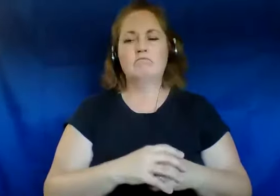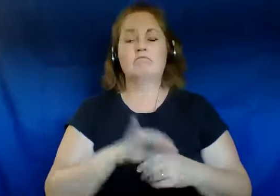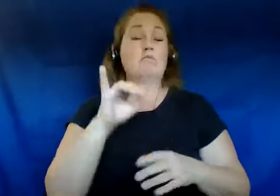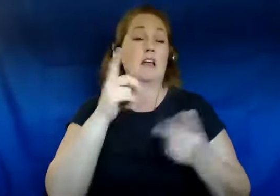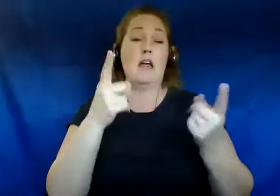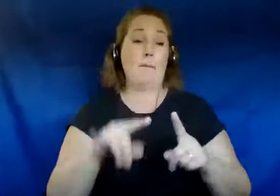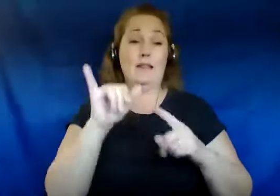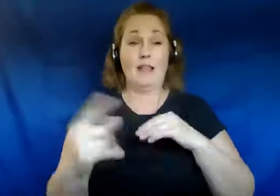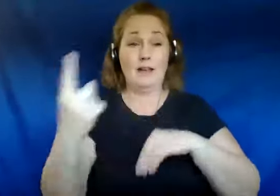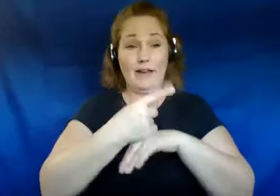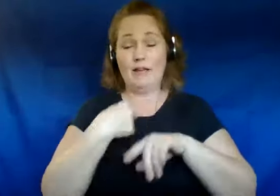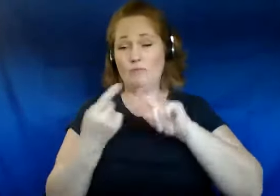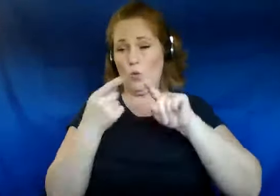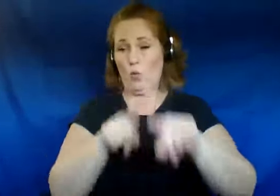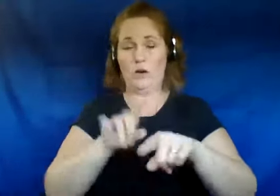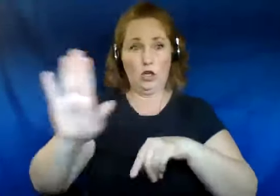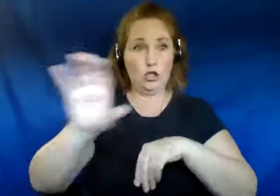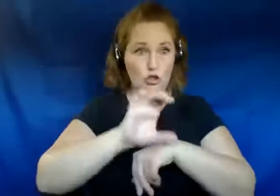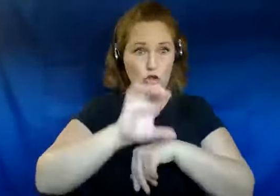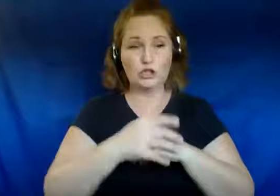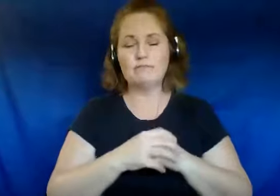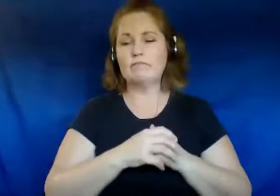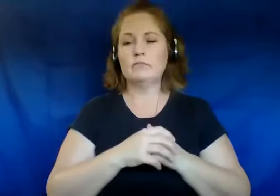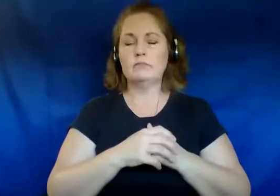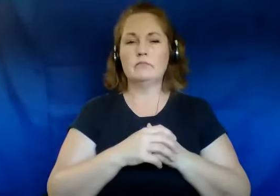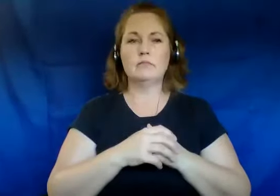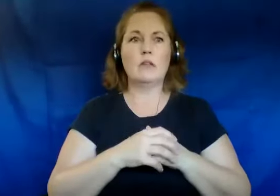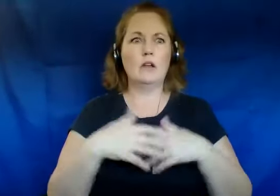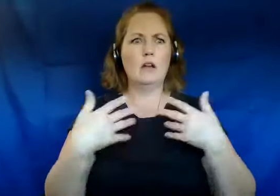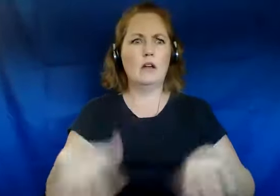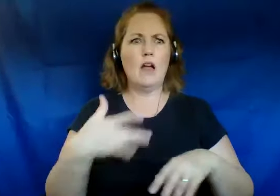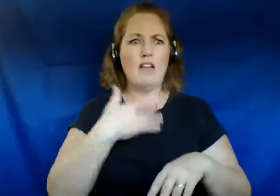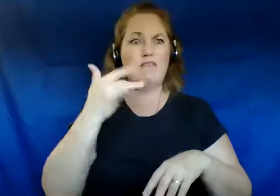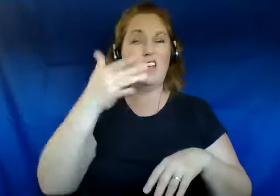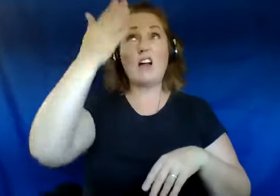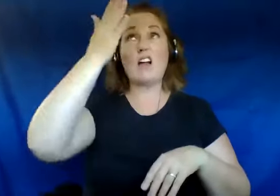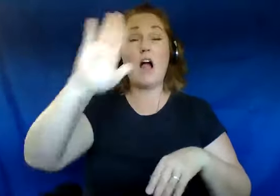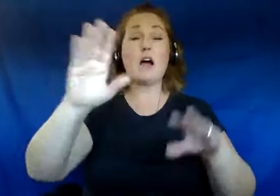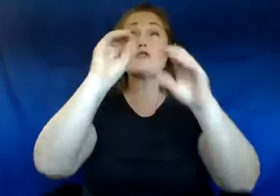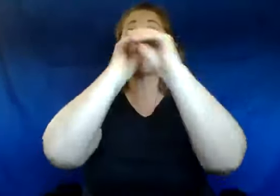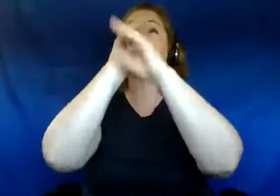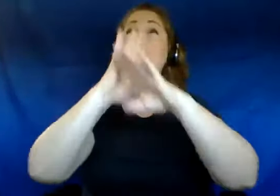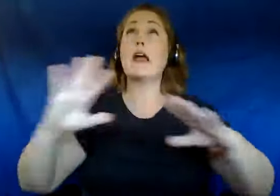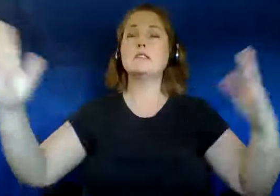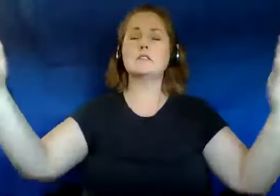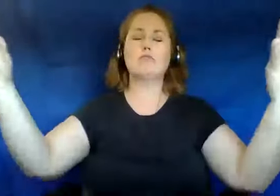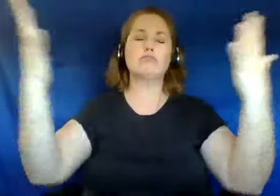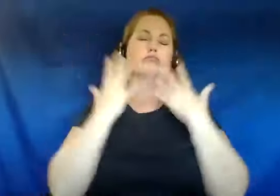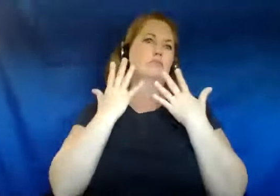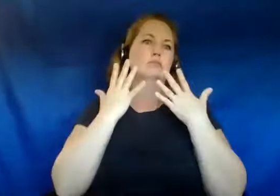day, and I was absolutely just covered with God's grace. I had such a